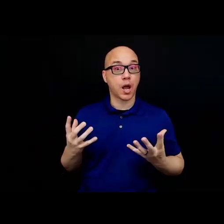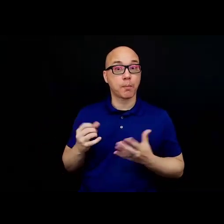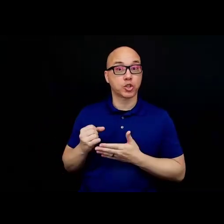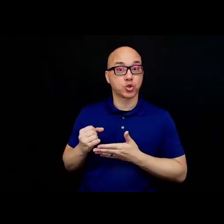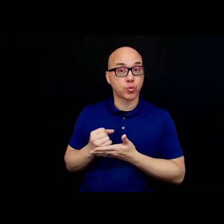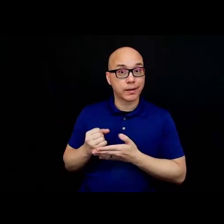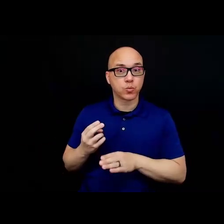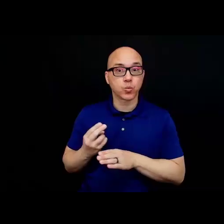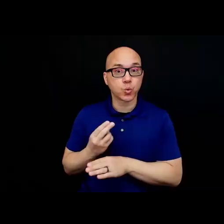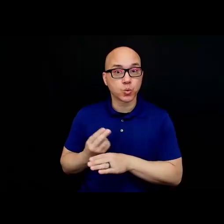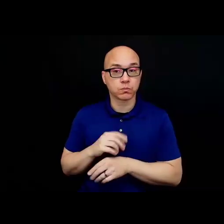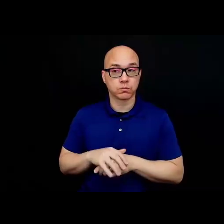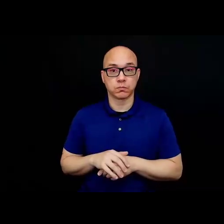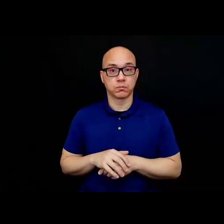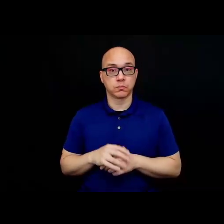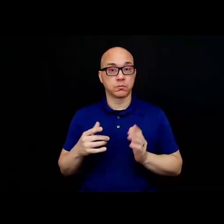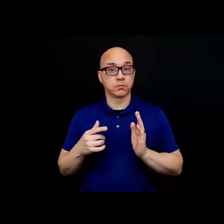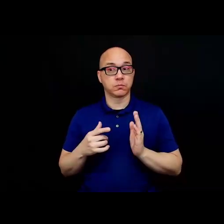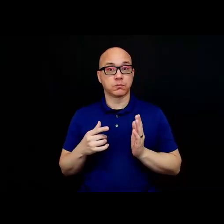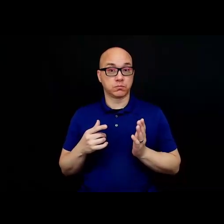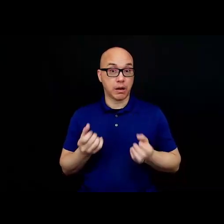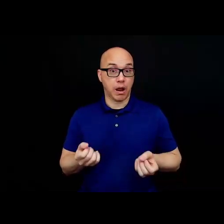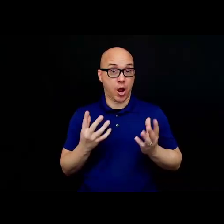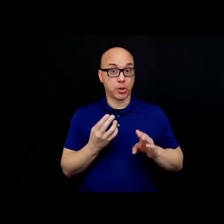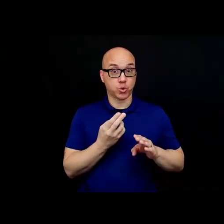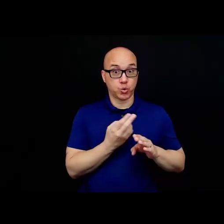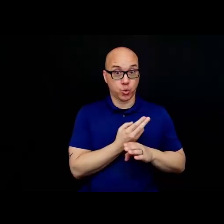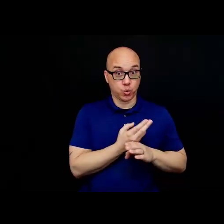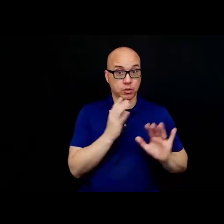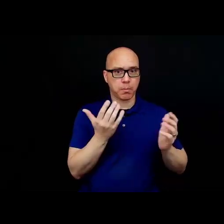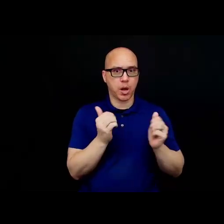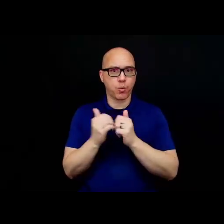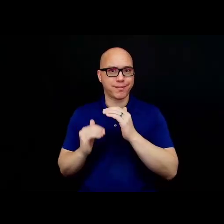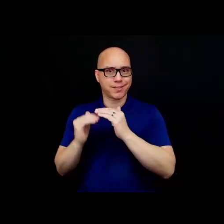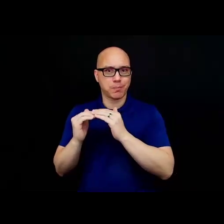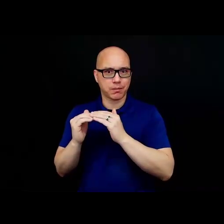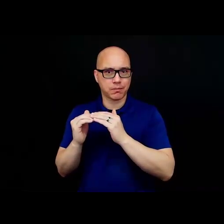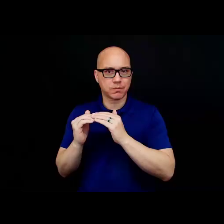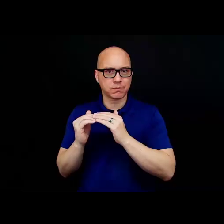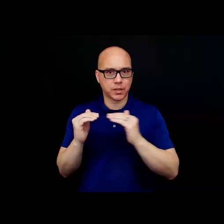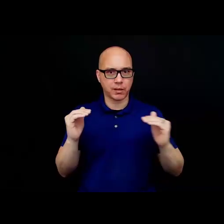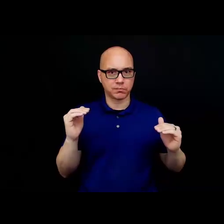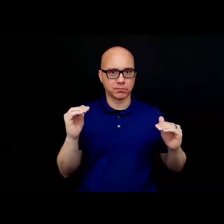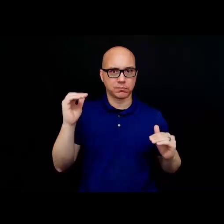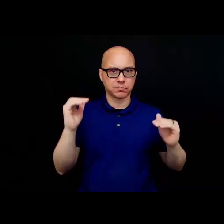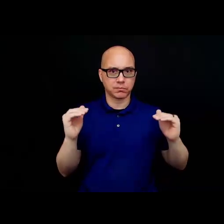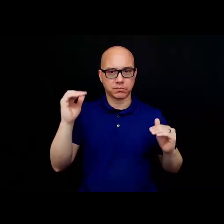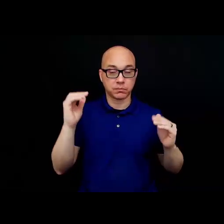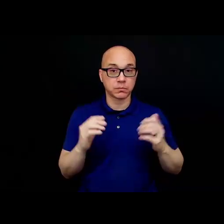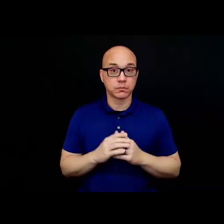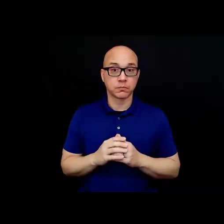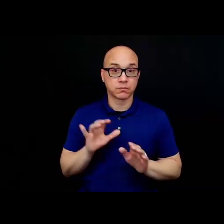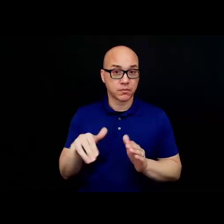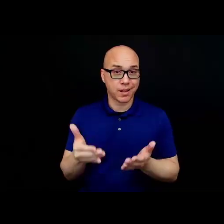The amount of credit that is used compared to your limits. Very important. These are things that you need to know